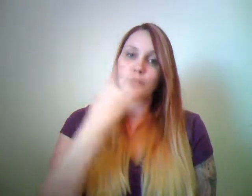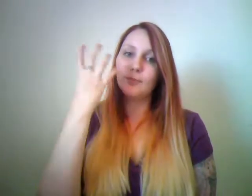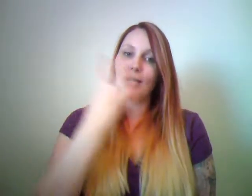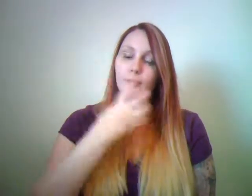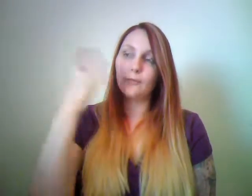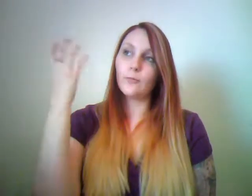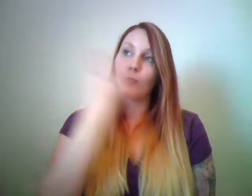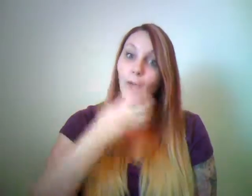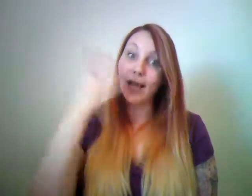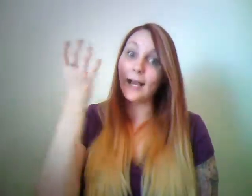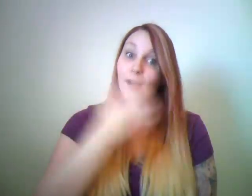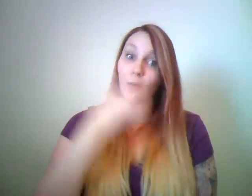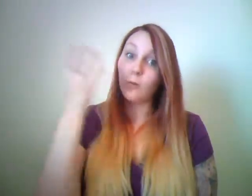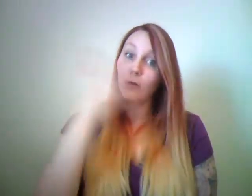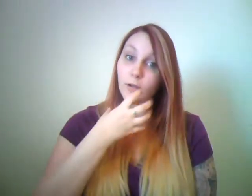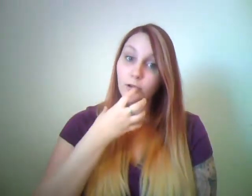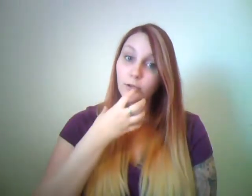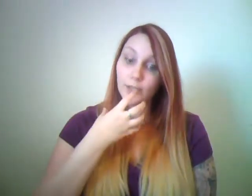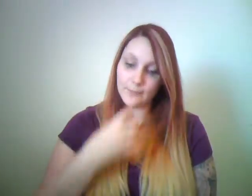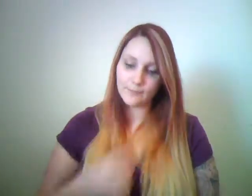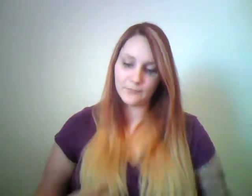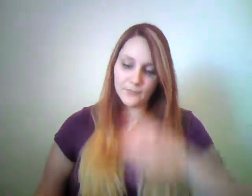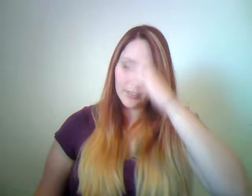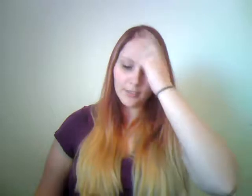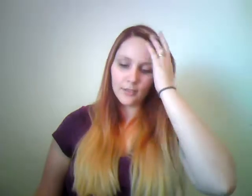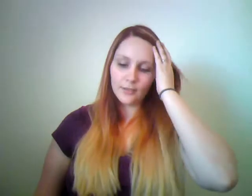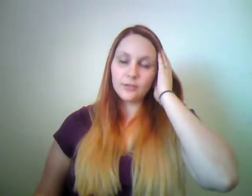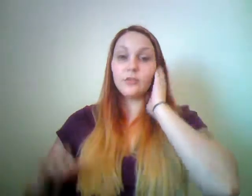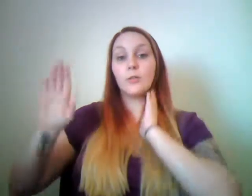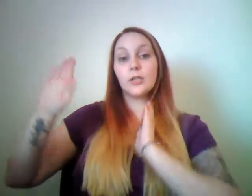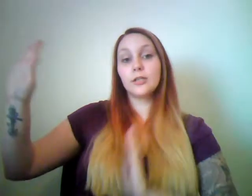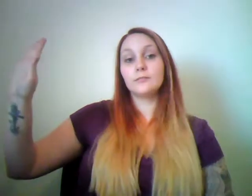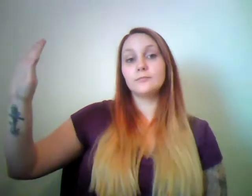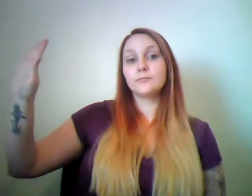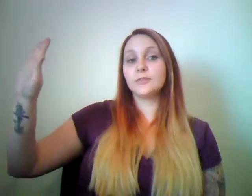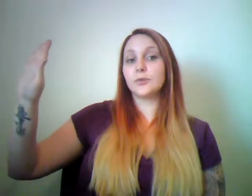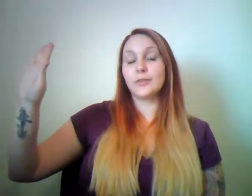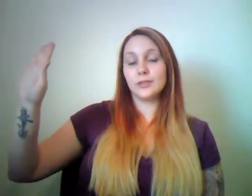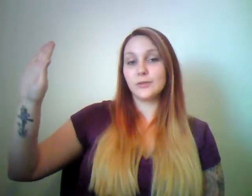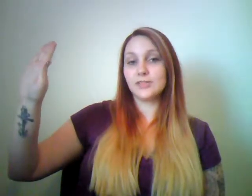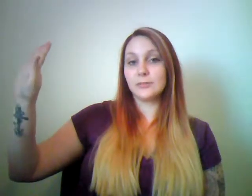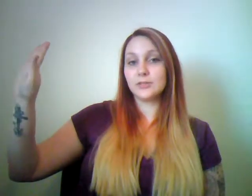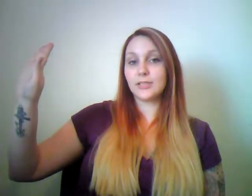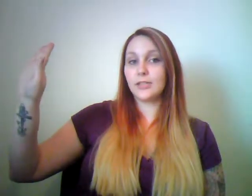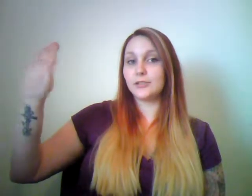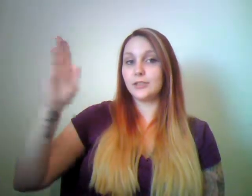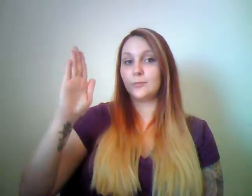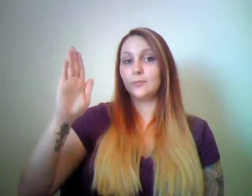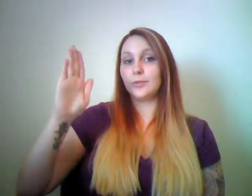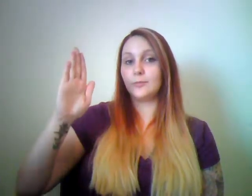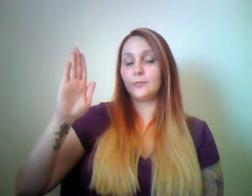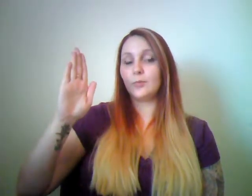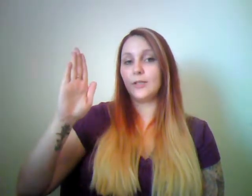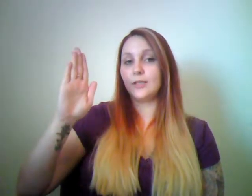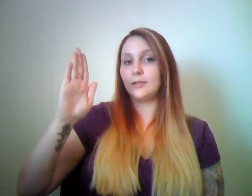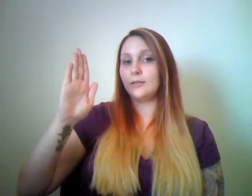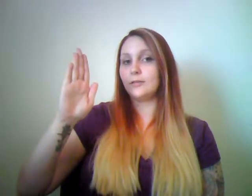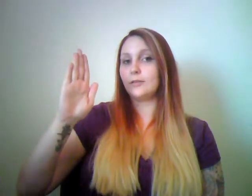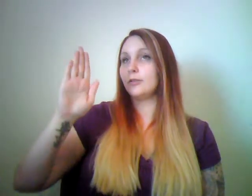mouth. Wow. Okay? Your, so wherever you establish God, you're going to point in your